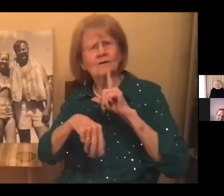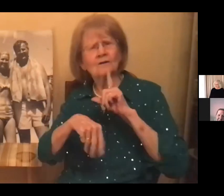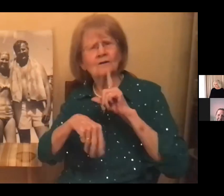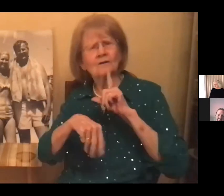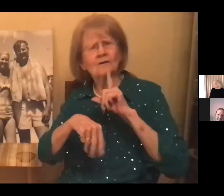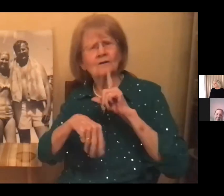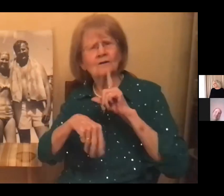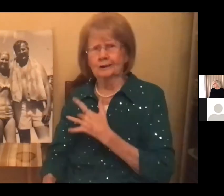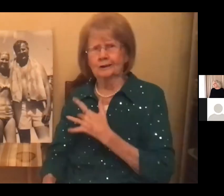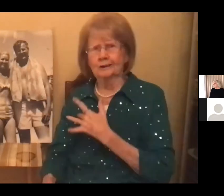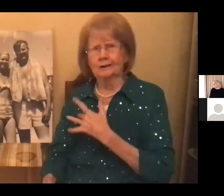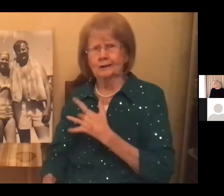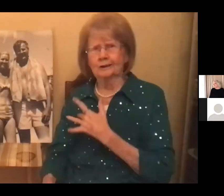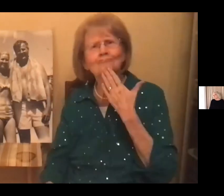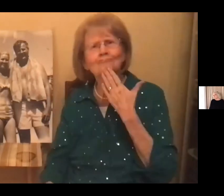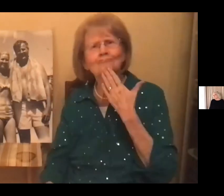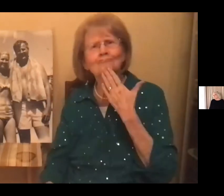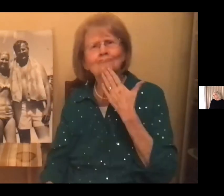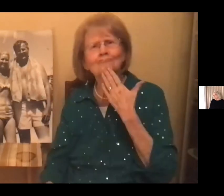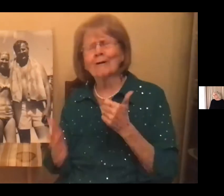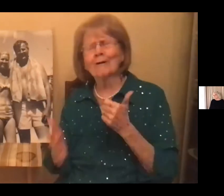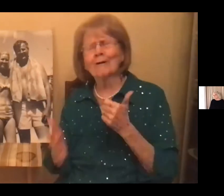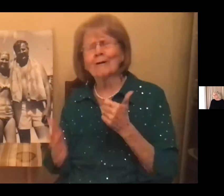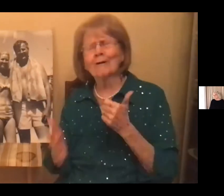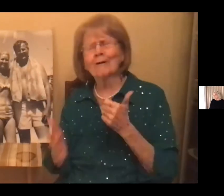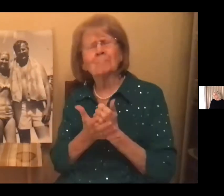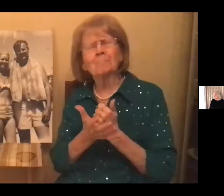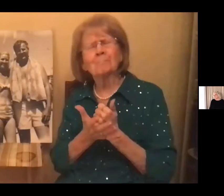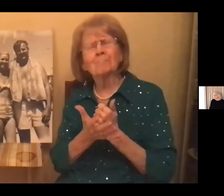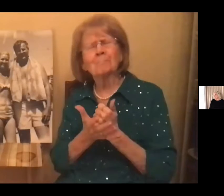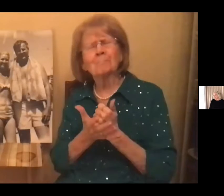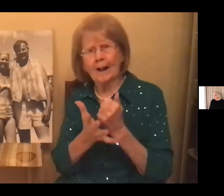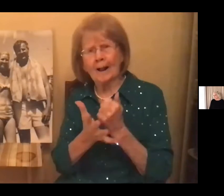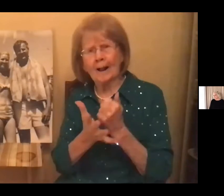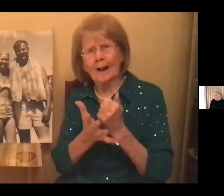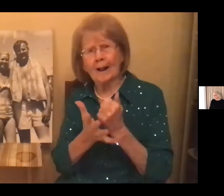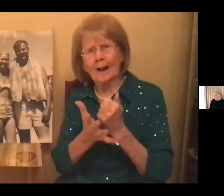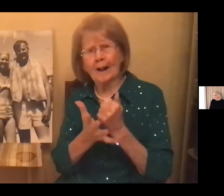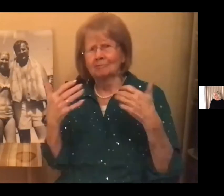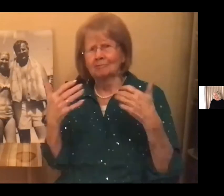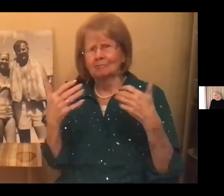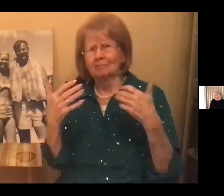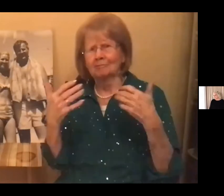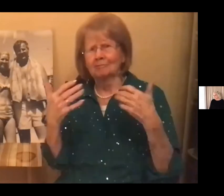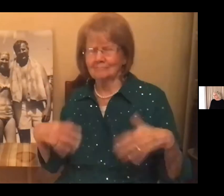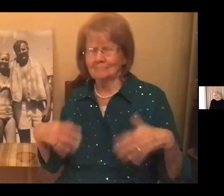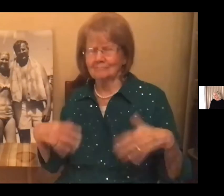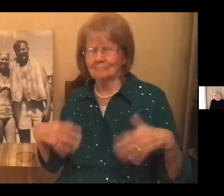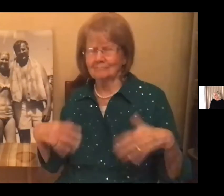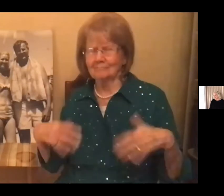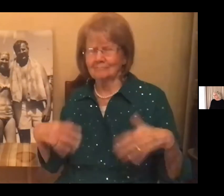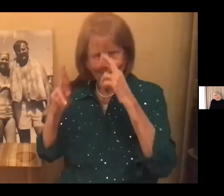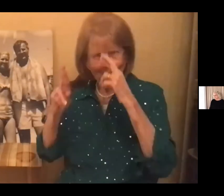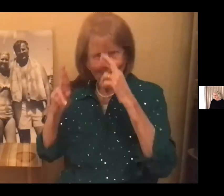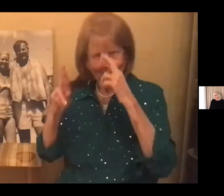So Dan was very generous. He's helpful. Wow, so